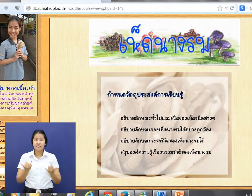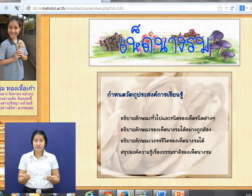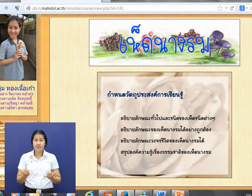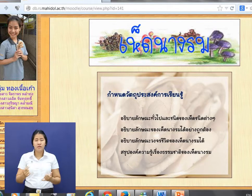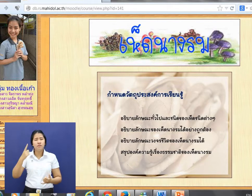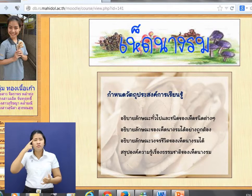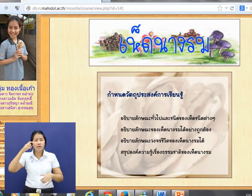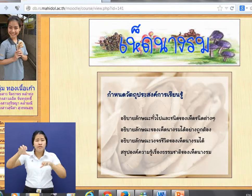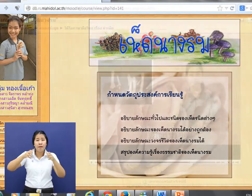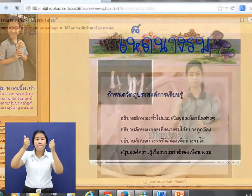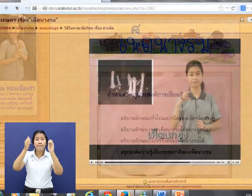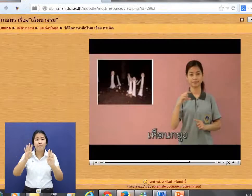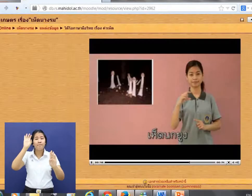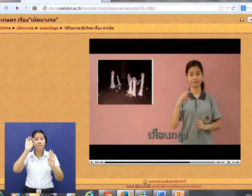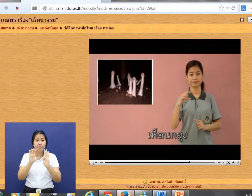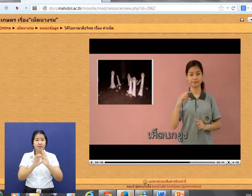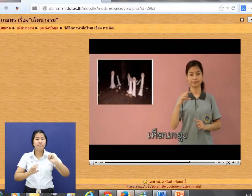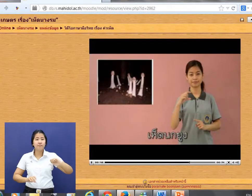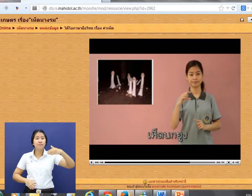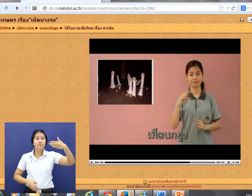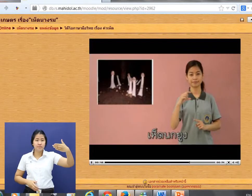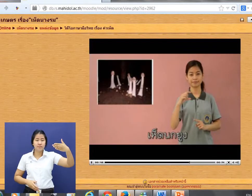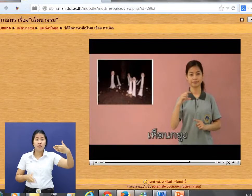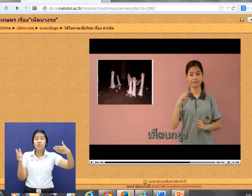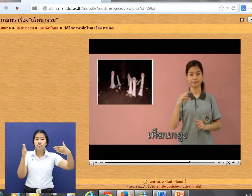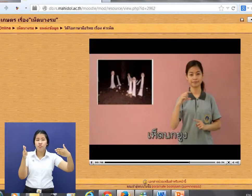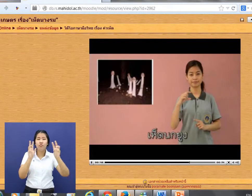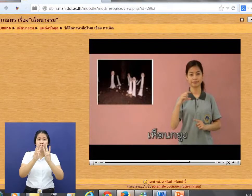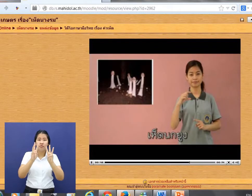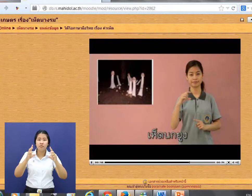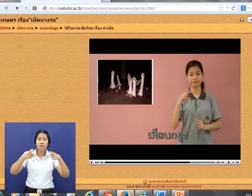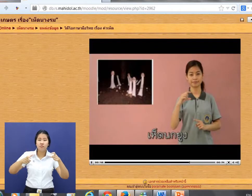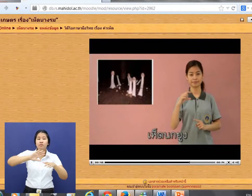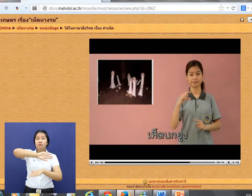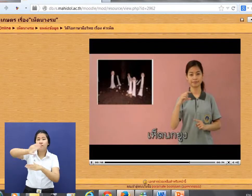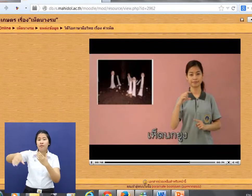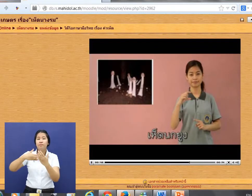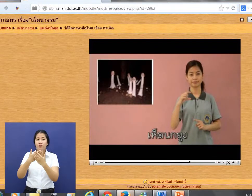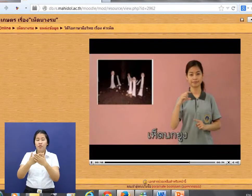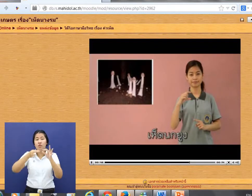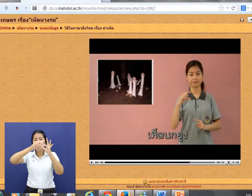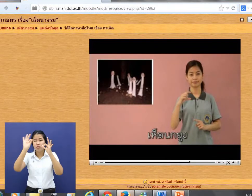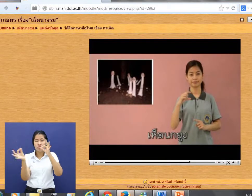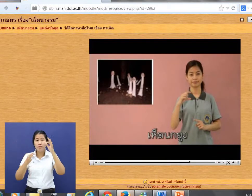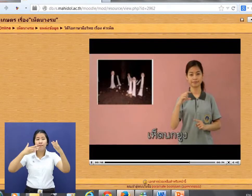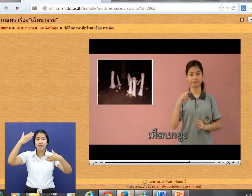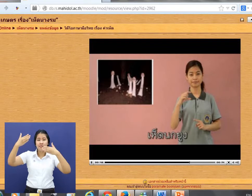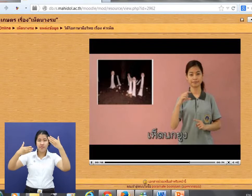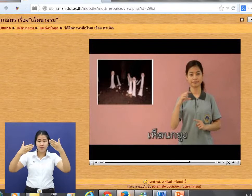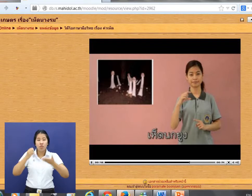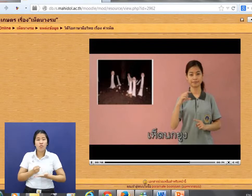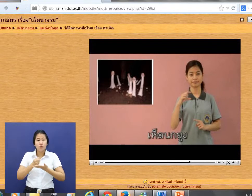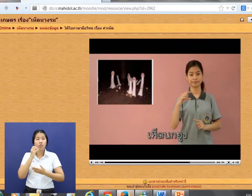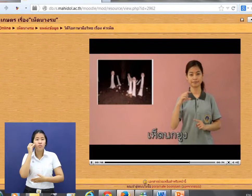primary education curriculum. This included media design in content